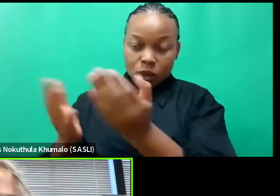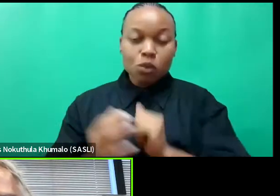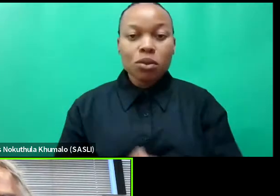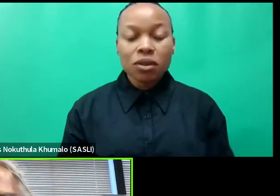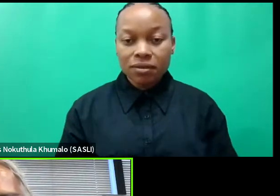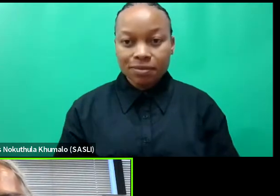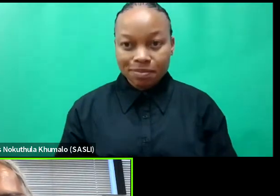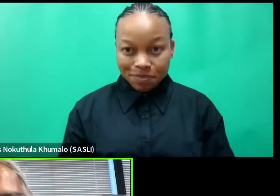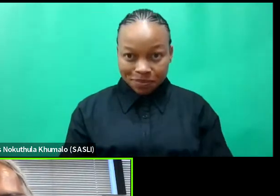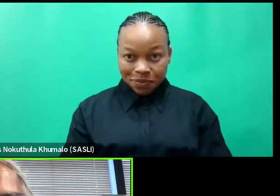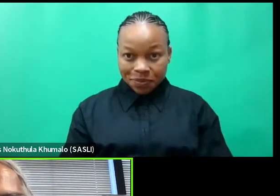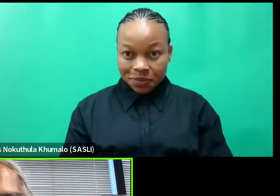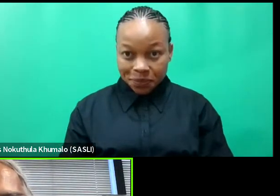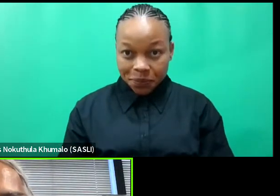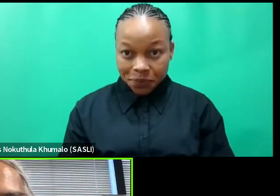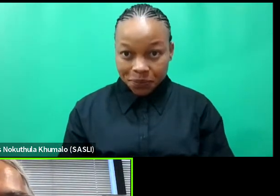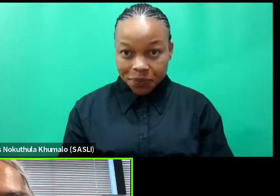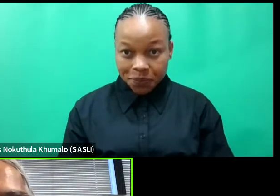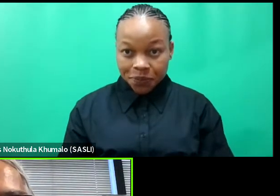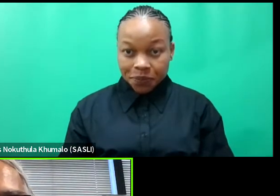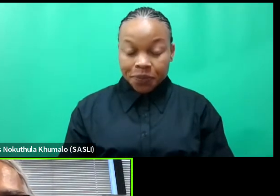I've titled my presentation,